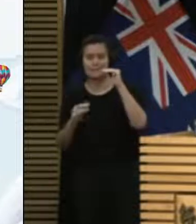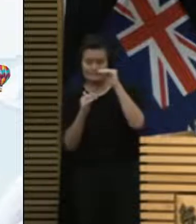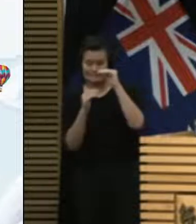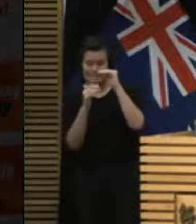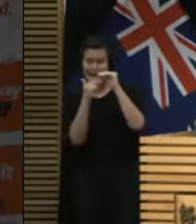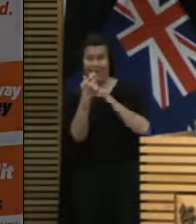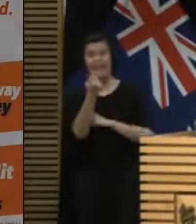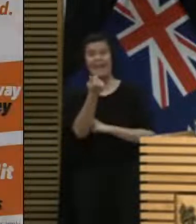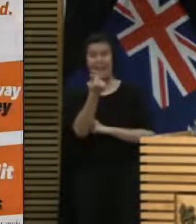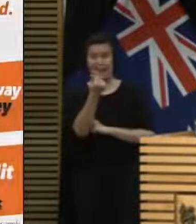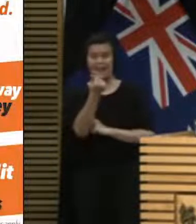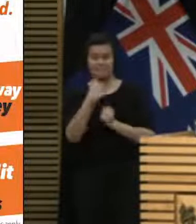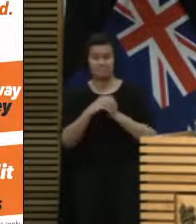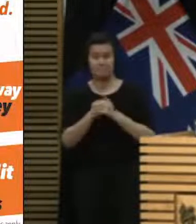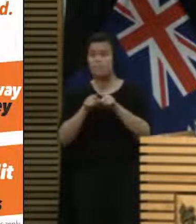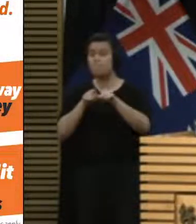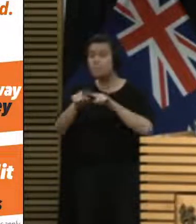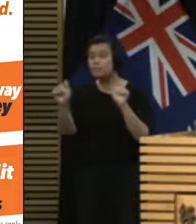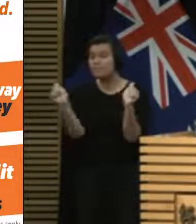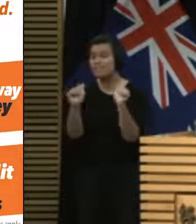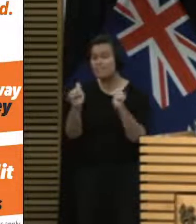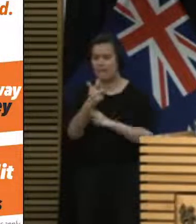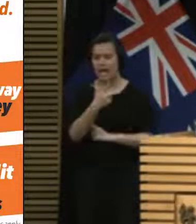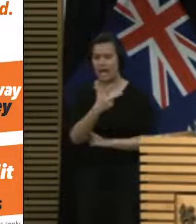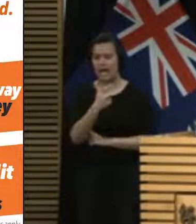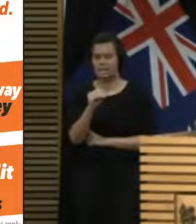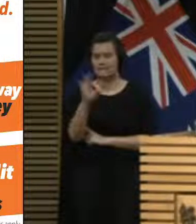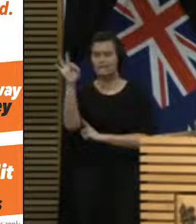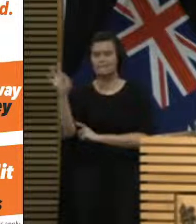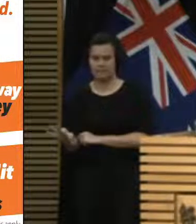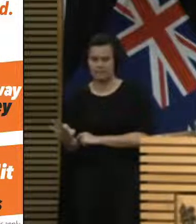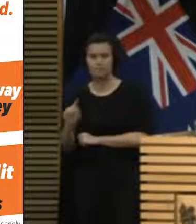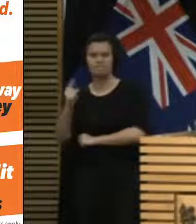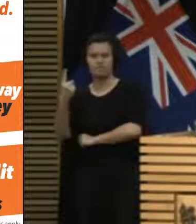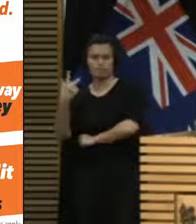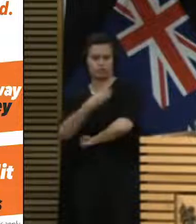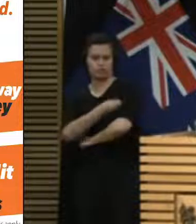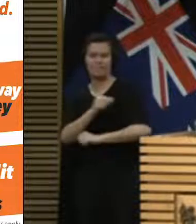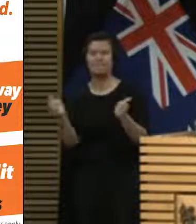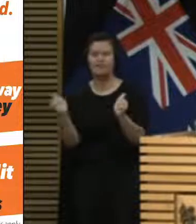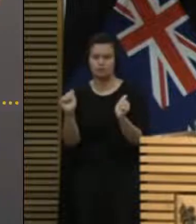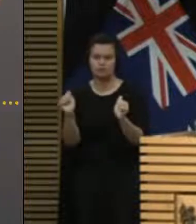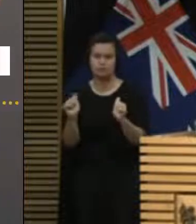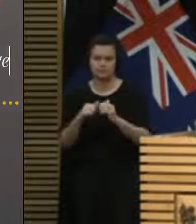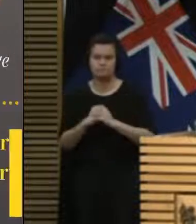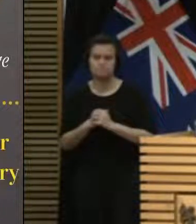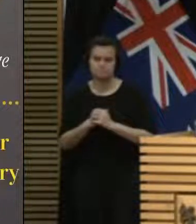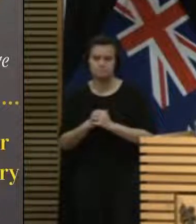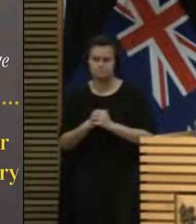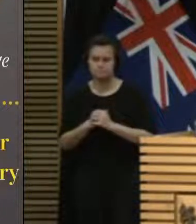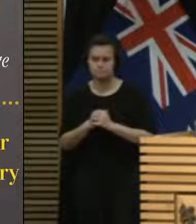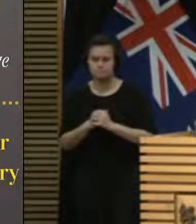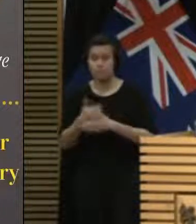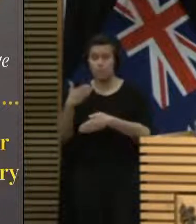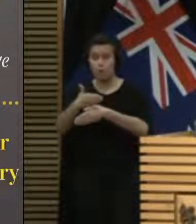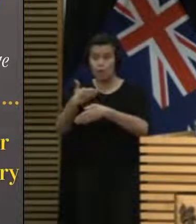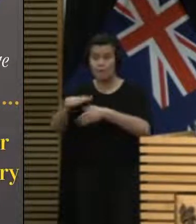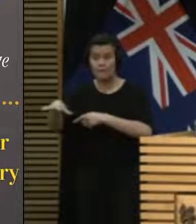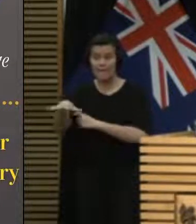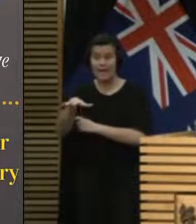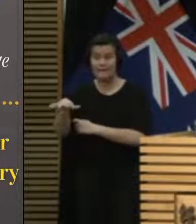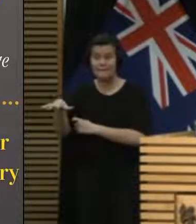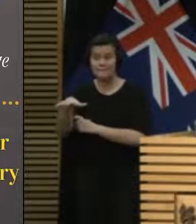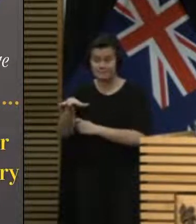doses for the general population. We're now talking about, for instance, workplaces where the vast majority of employees